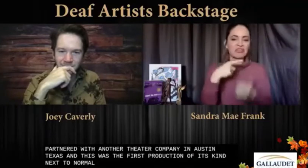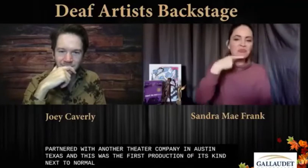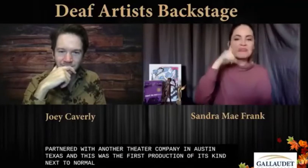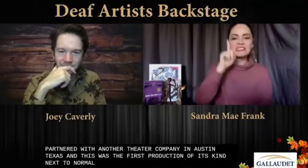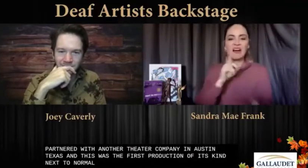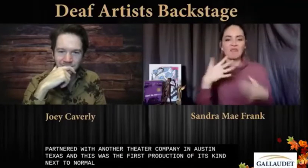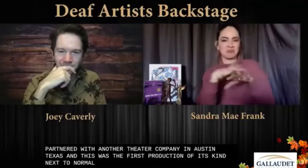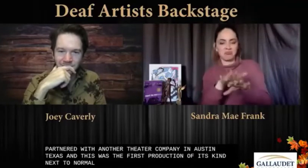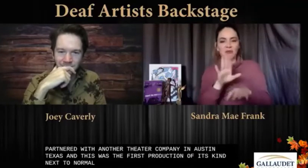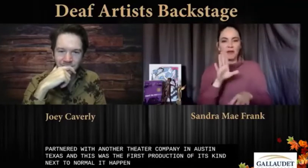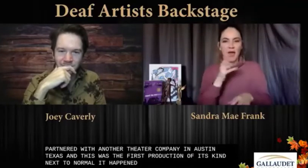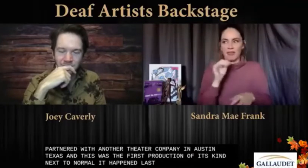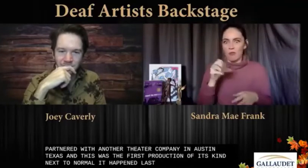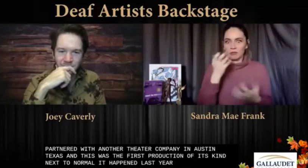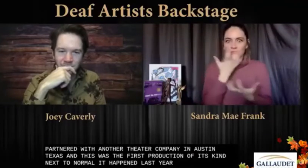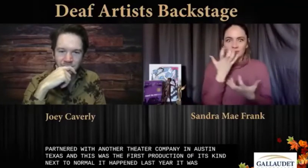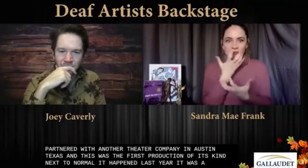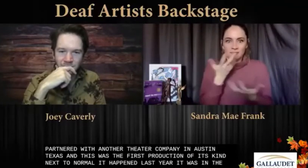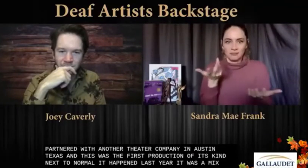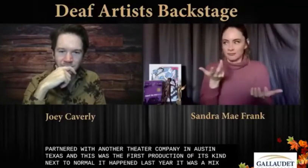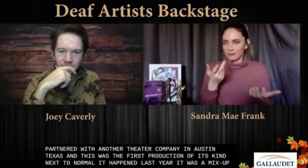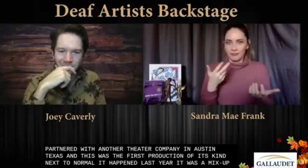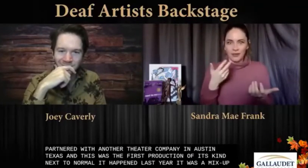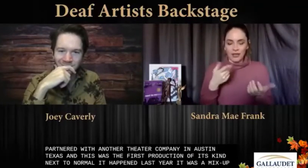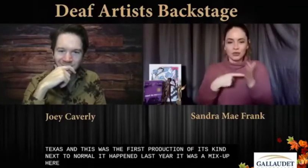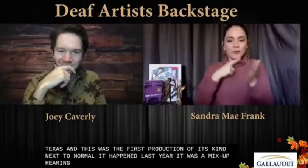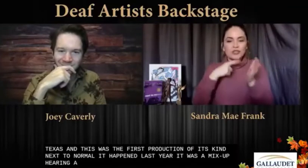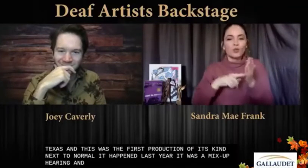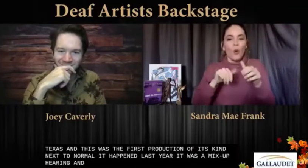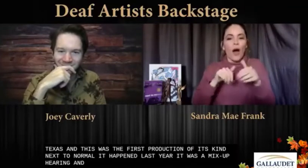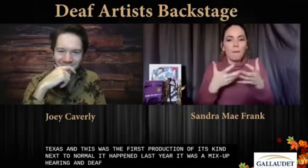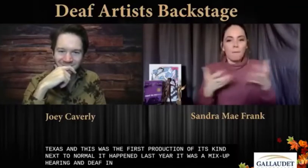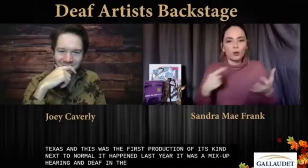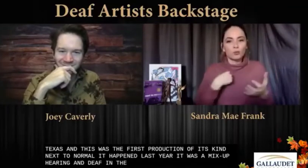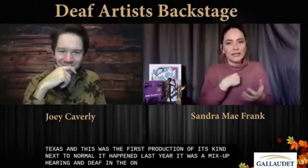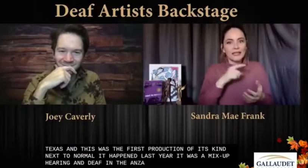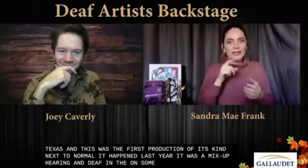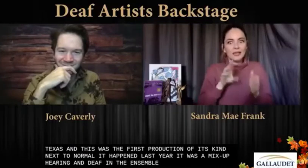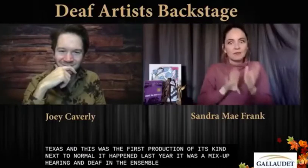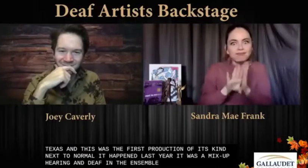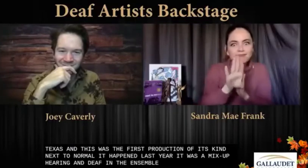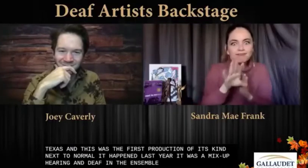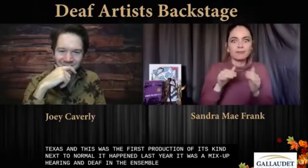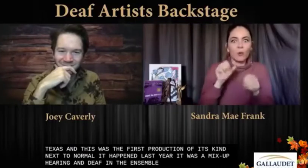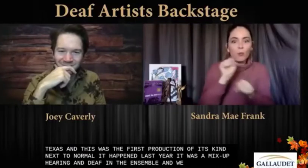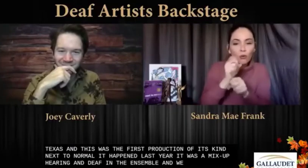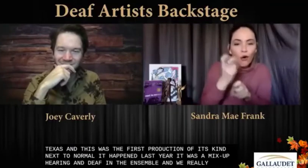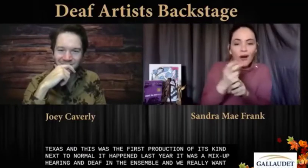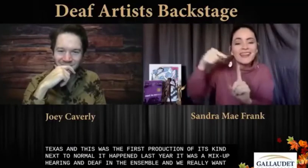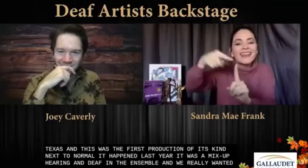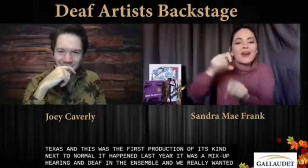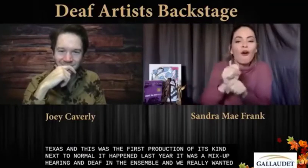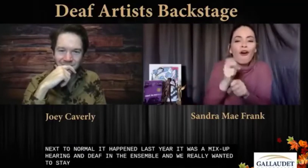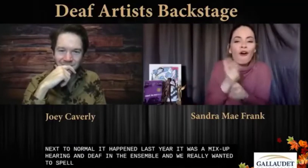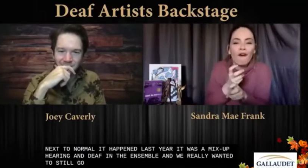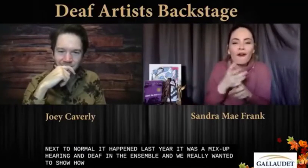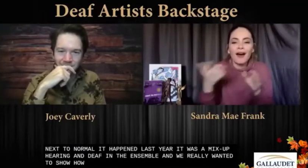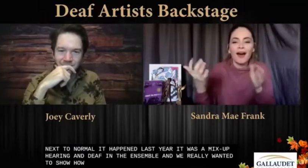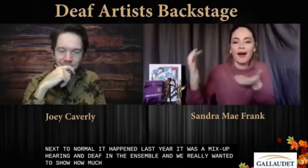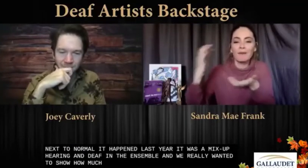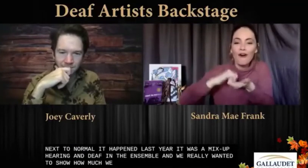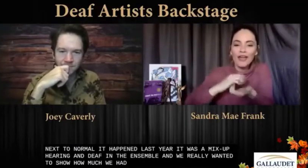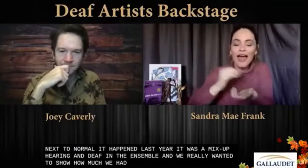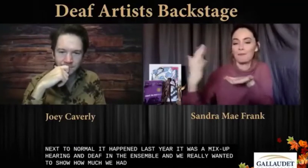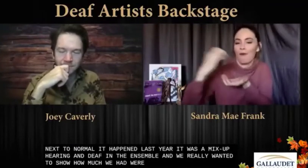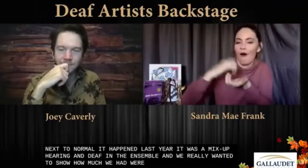it happened last year it was a mix of hearing and deaf in the ensemble and we really wanted to show how much